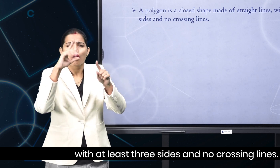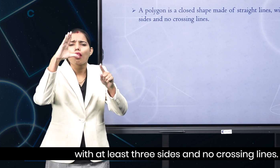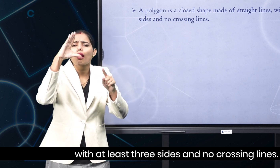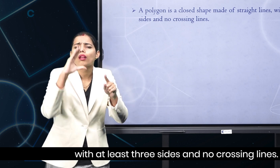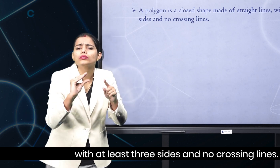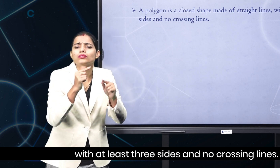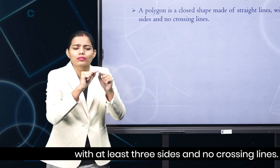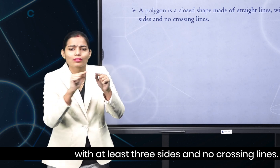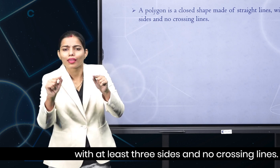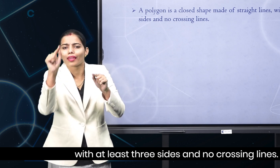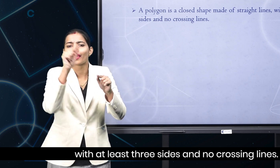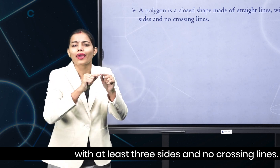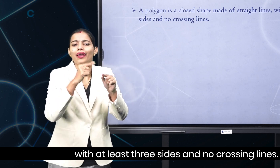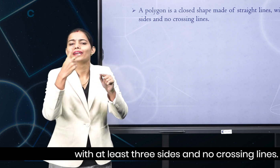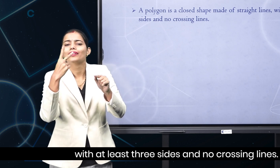3 sides and no crossing lines.